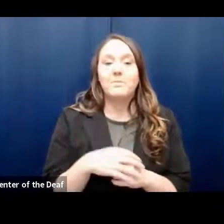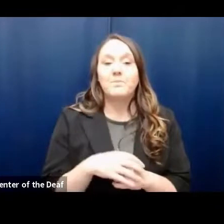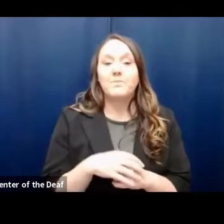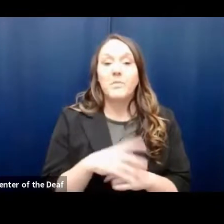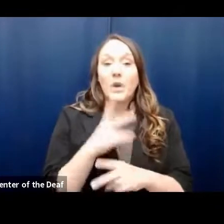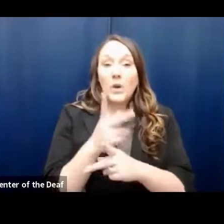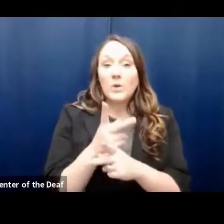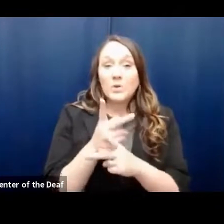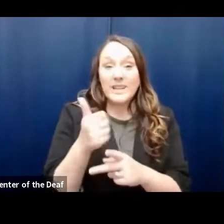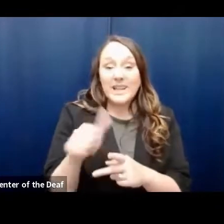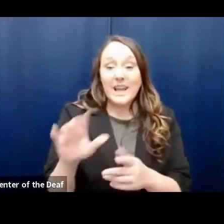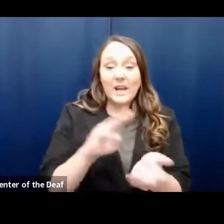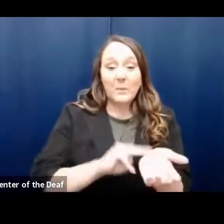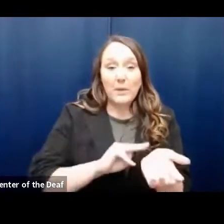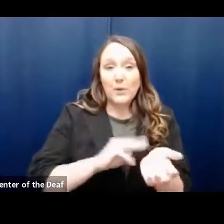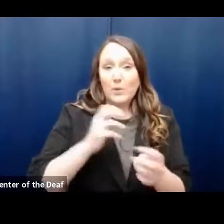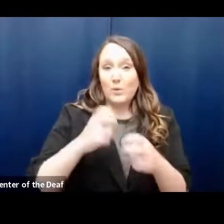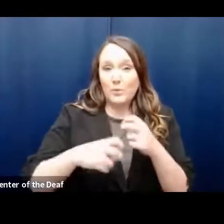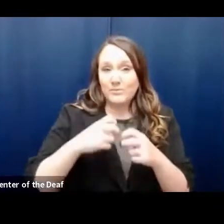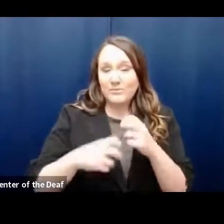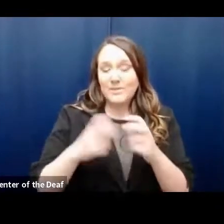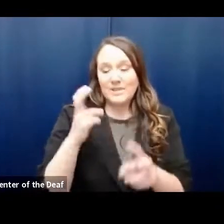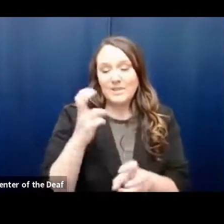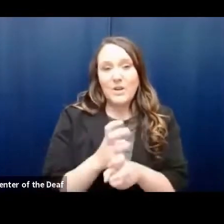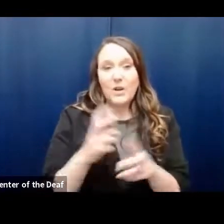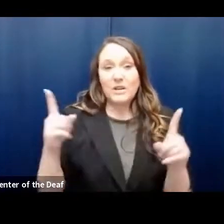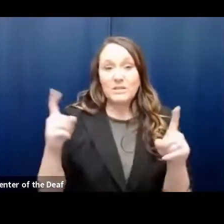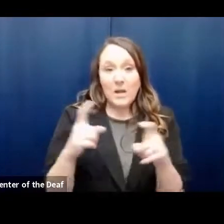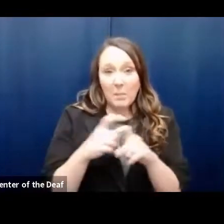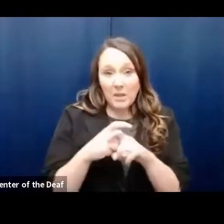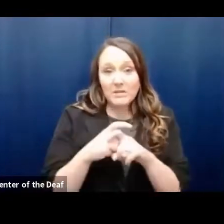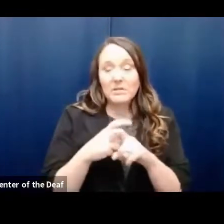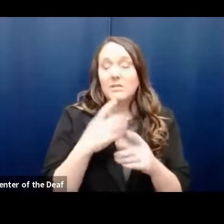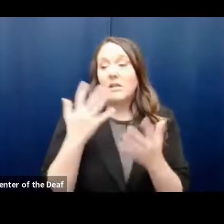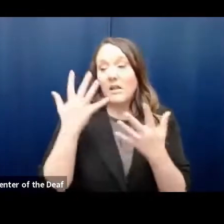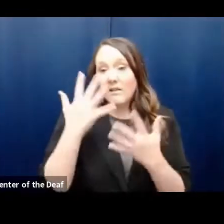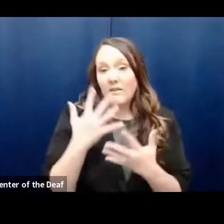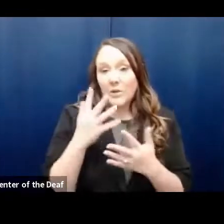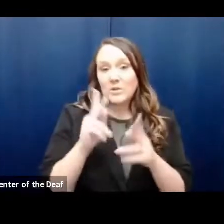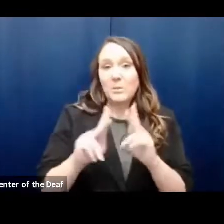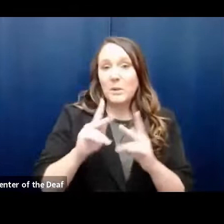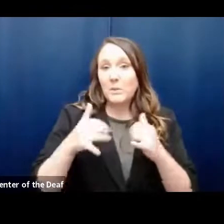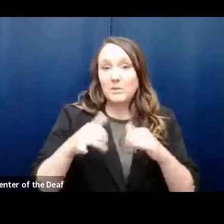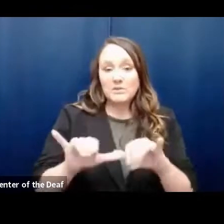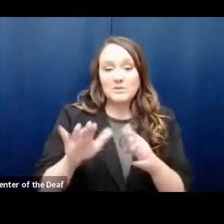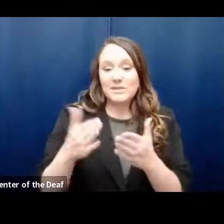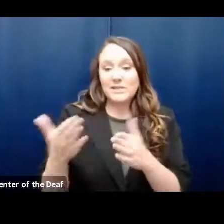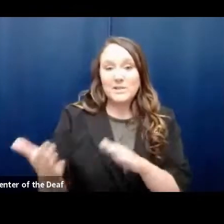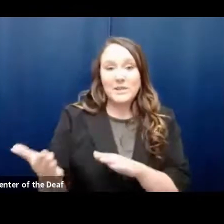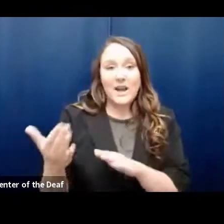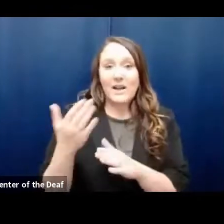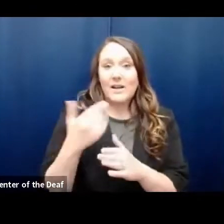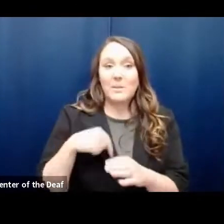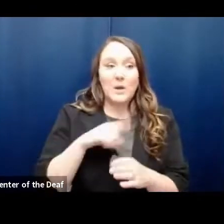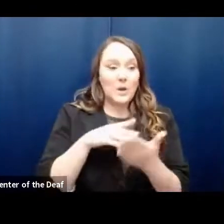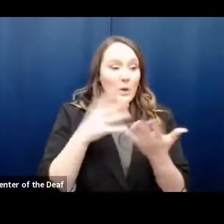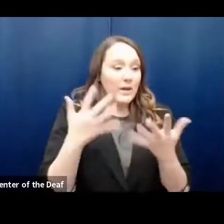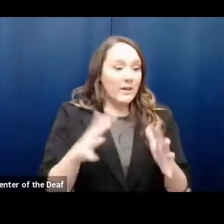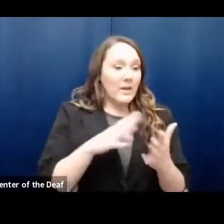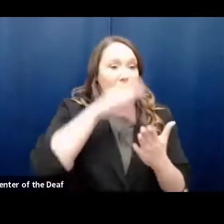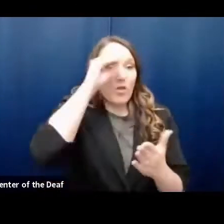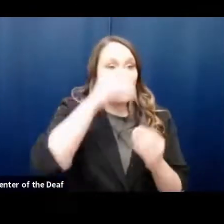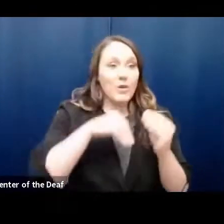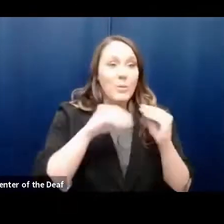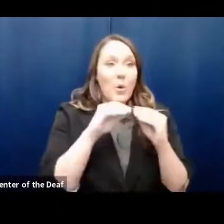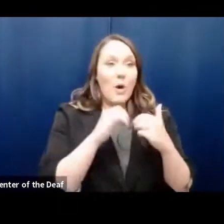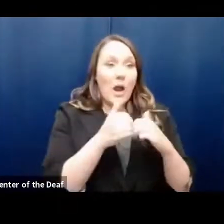Treating any medical disease is complicated, and unfortunately people still die. Even though we learn more about how to treat the disease,